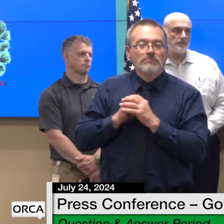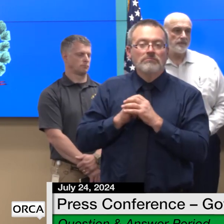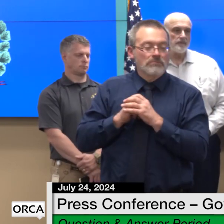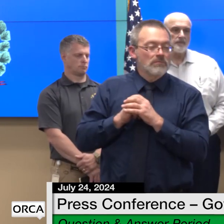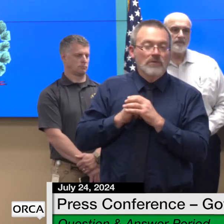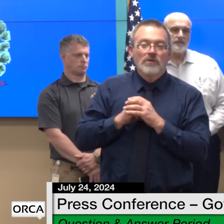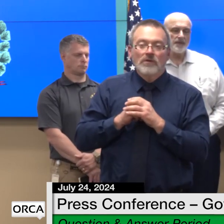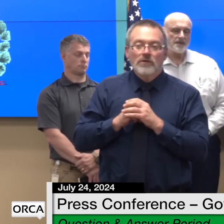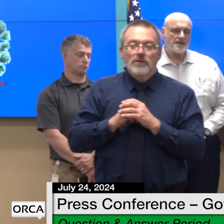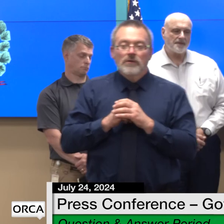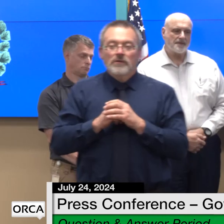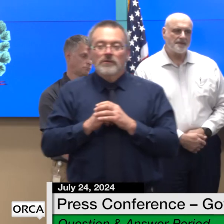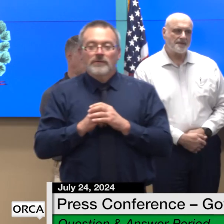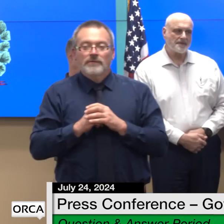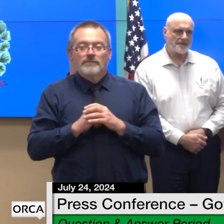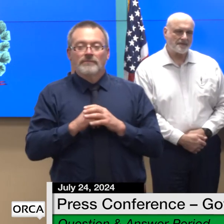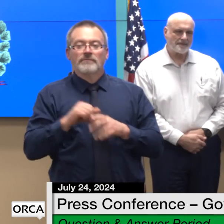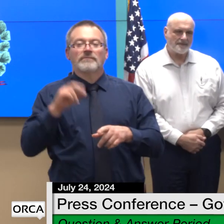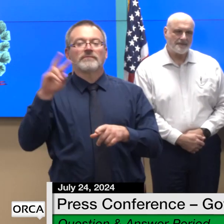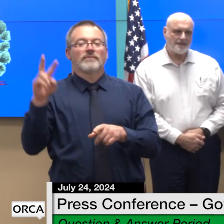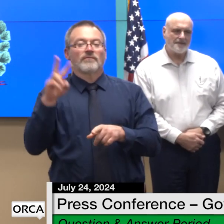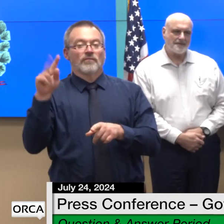Back to flood stuff really quick.